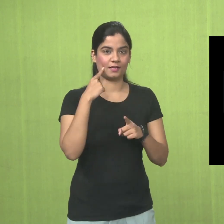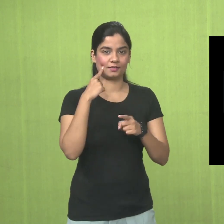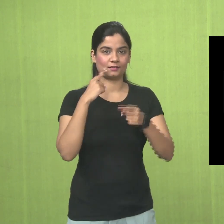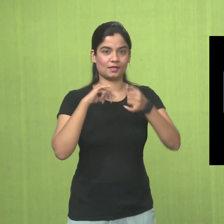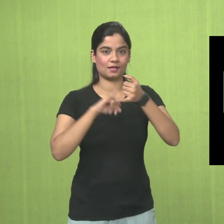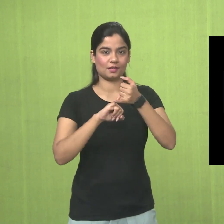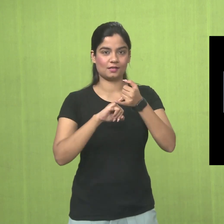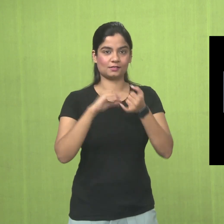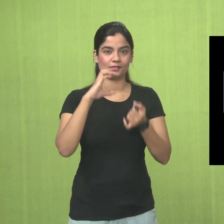Discipline,